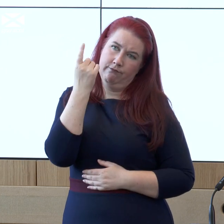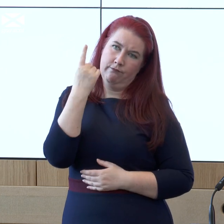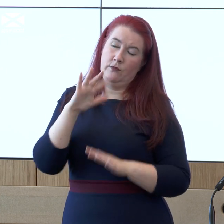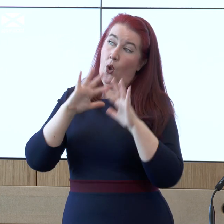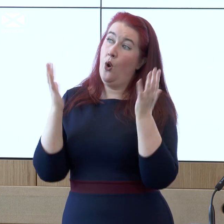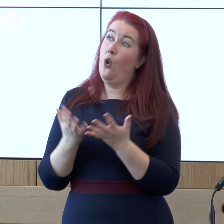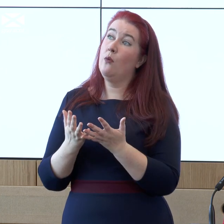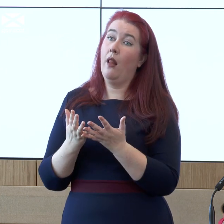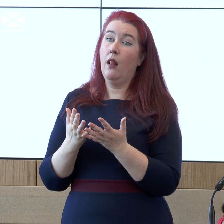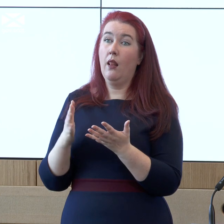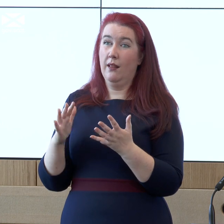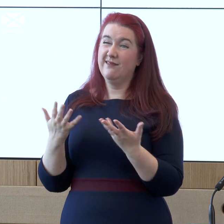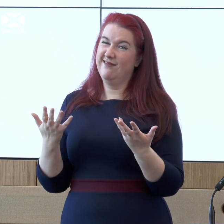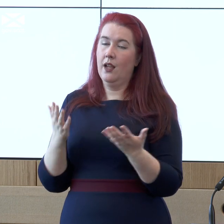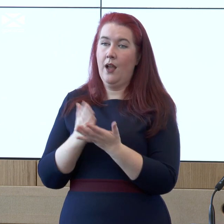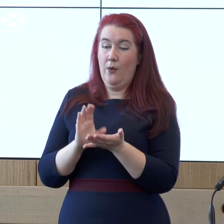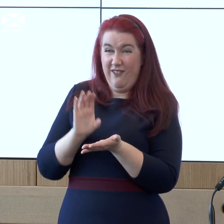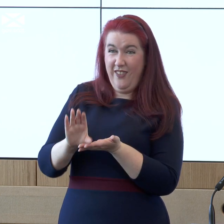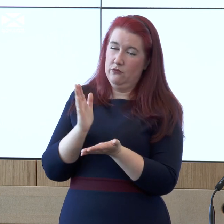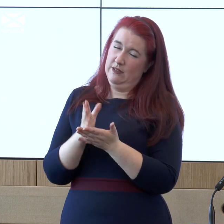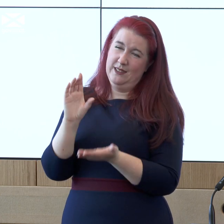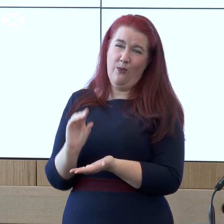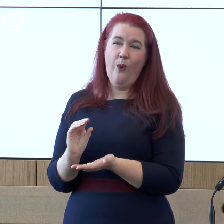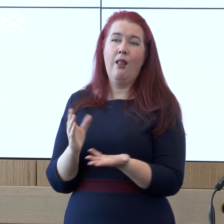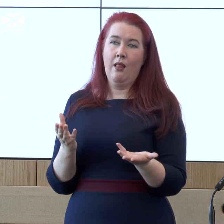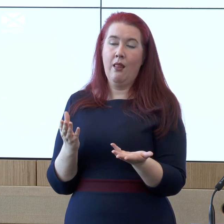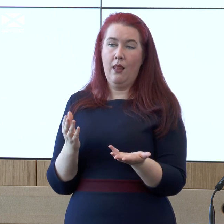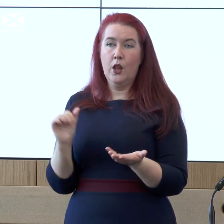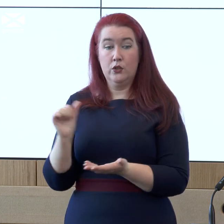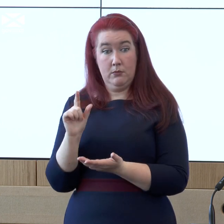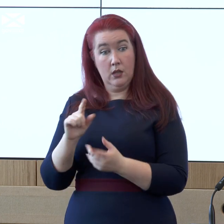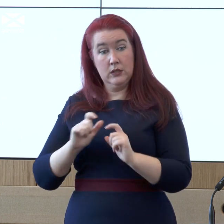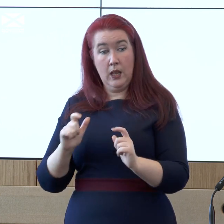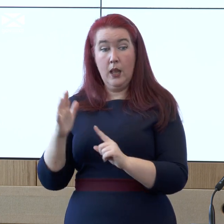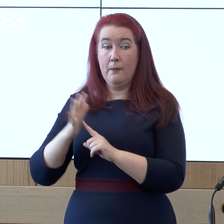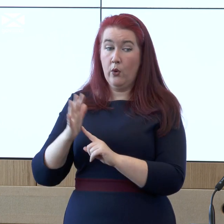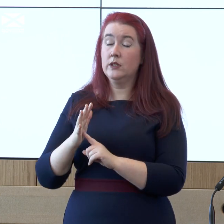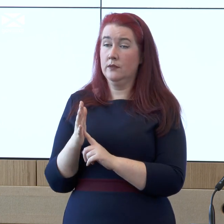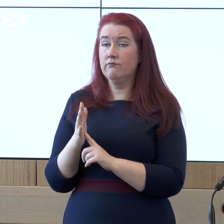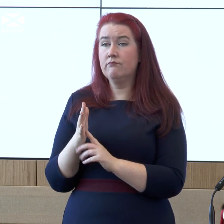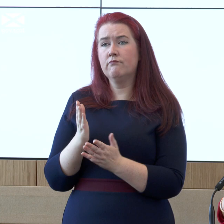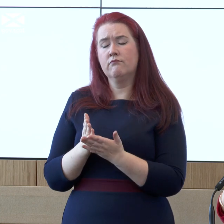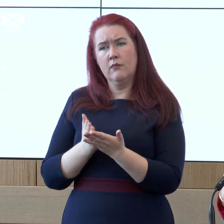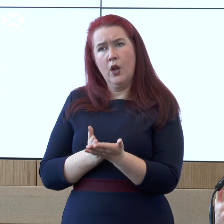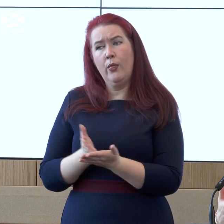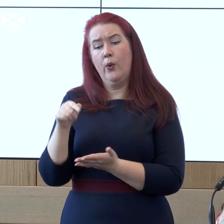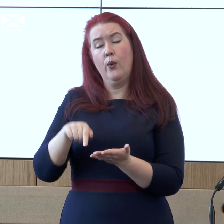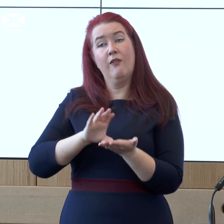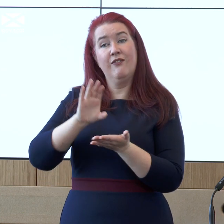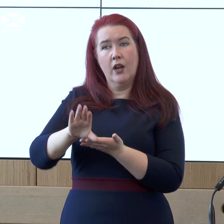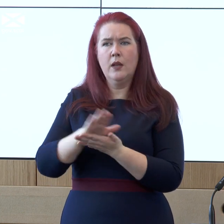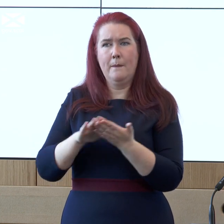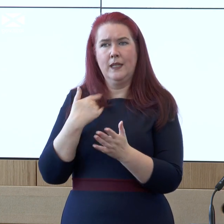context, our fund is very small, but it is nevertheless important, and through it, we are